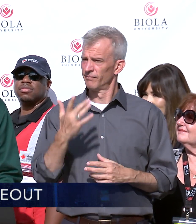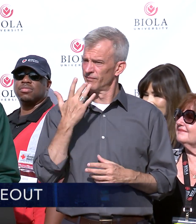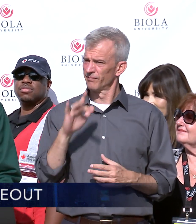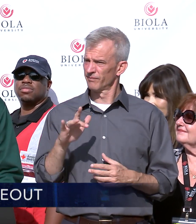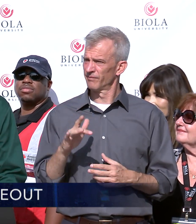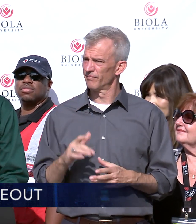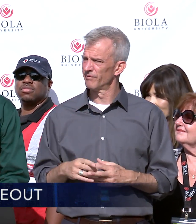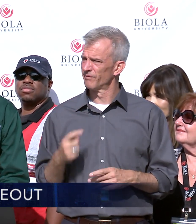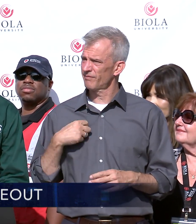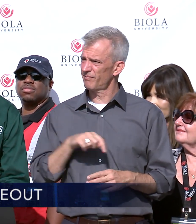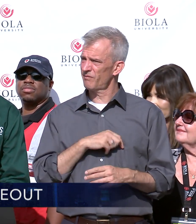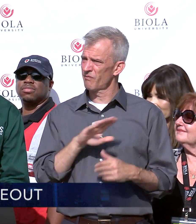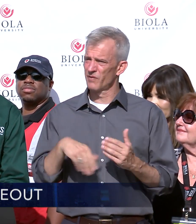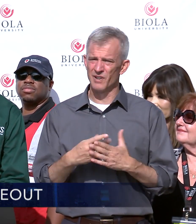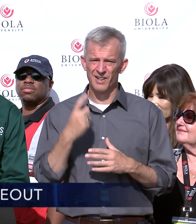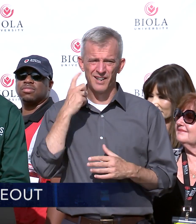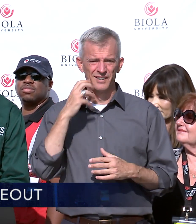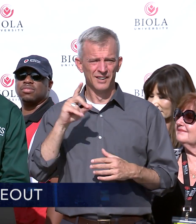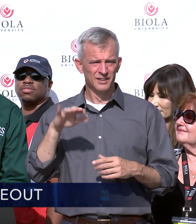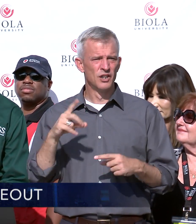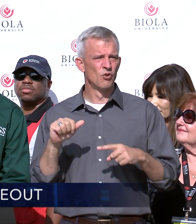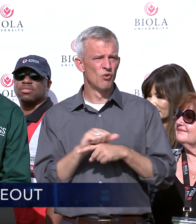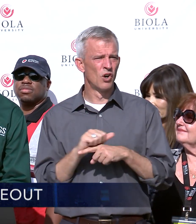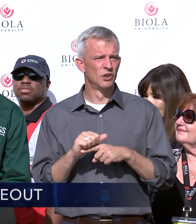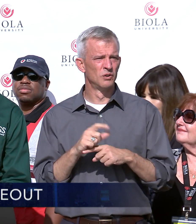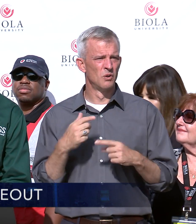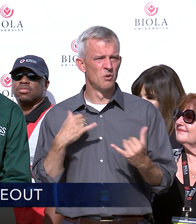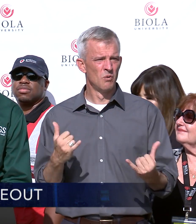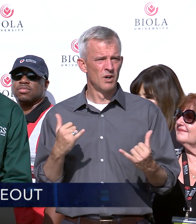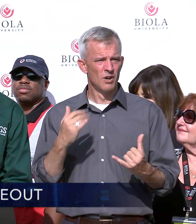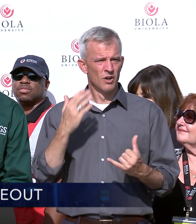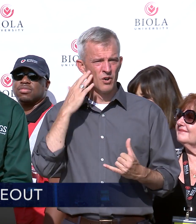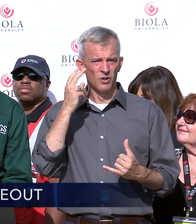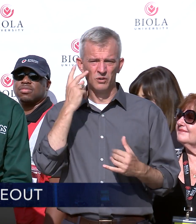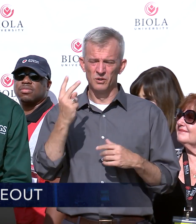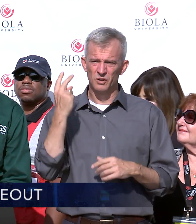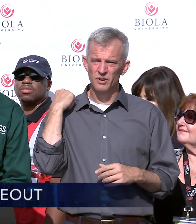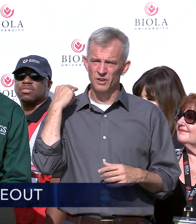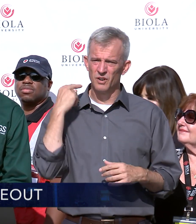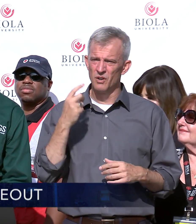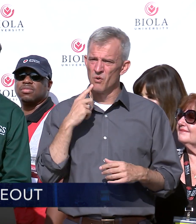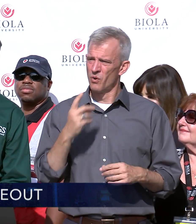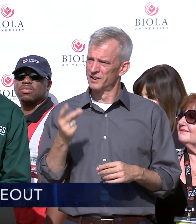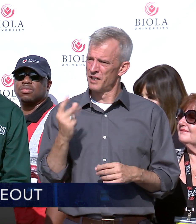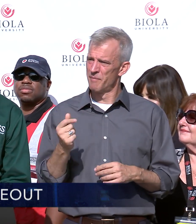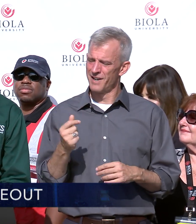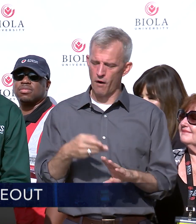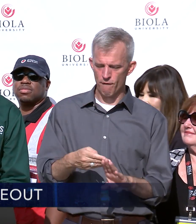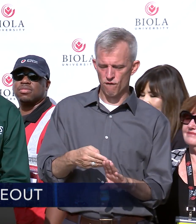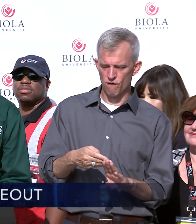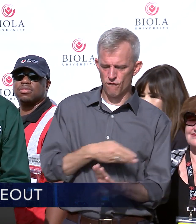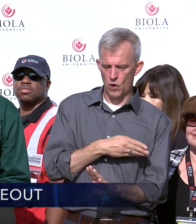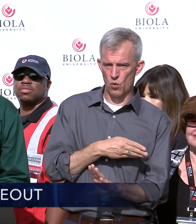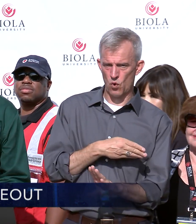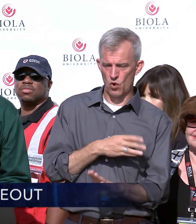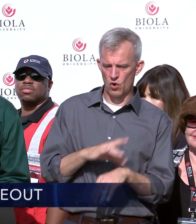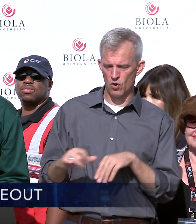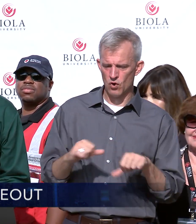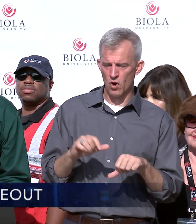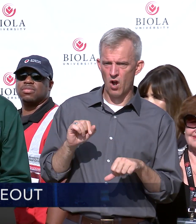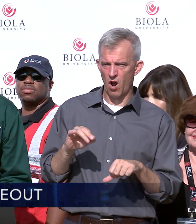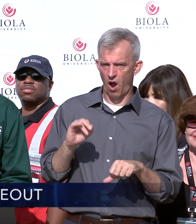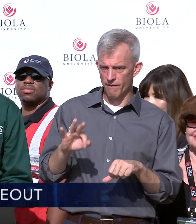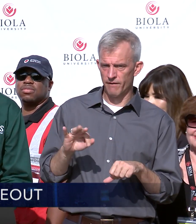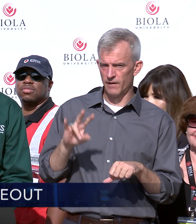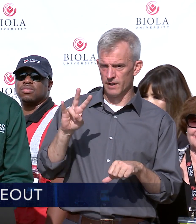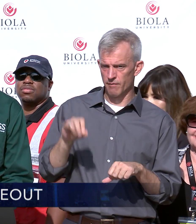Fortunately, we had all just done a rehearsal with what we now know in retrospect was an immediate foreshock of the magnitude